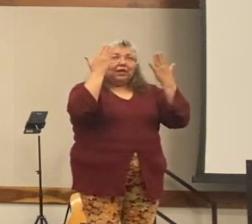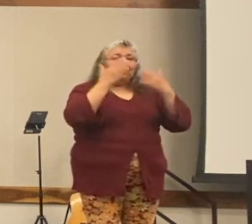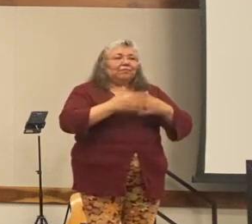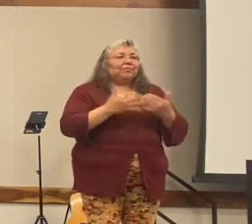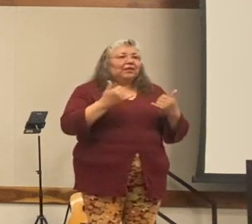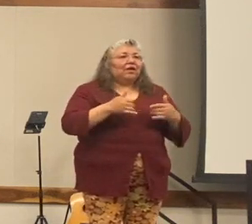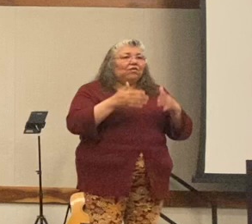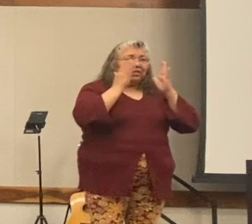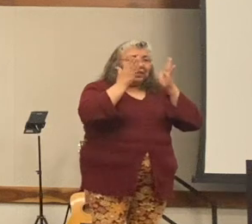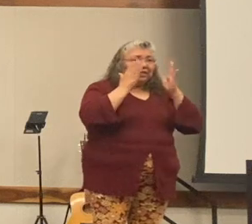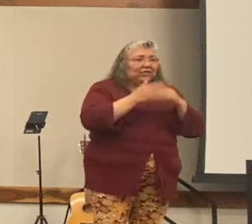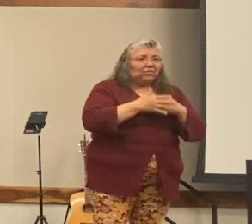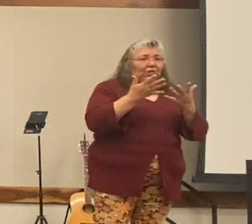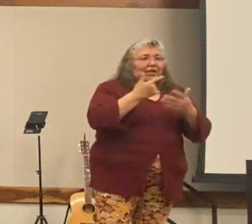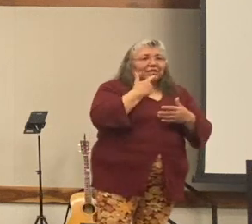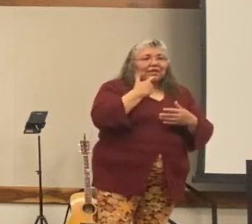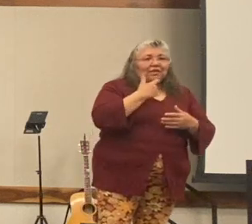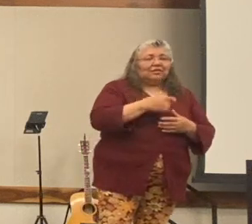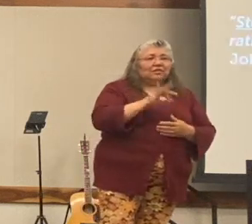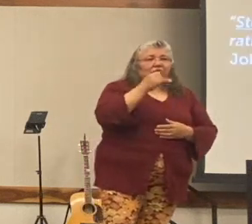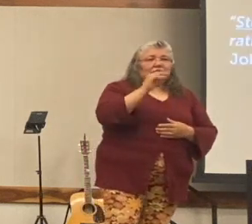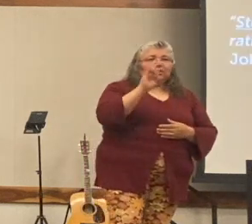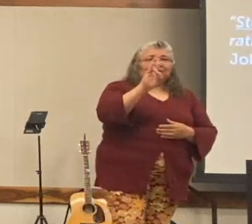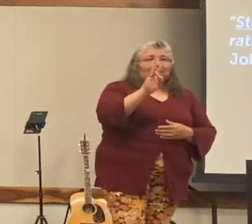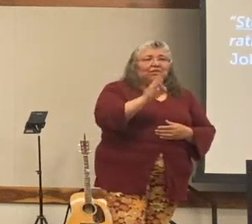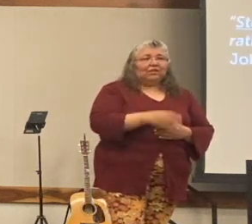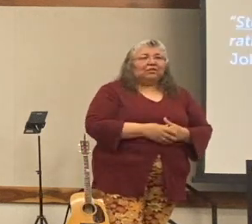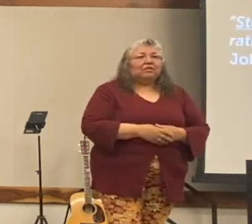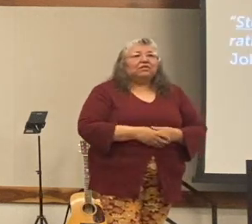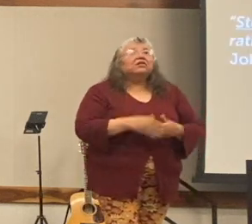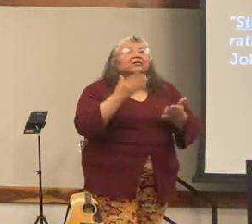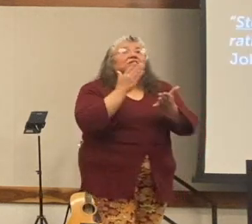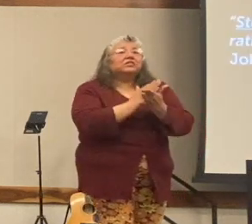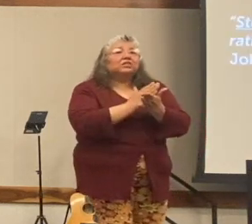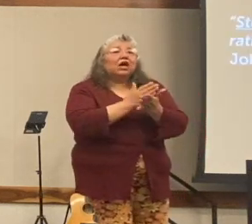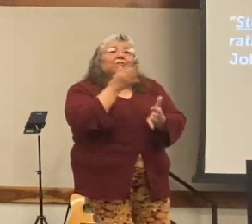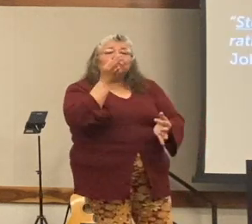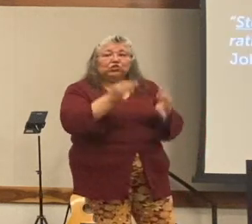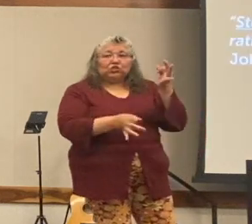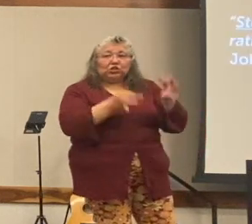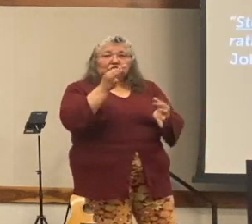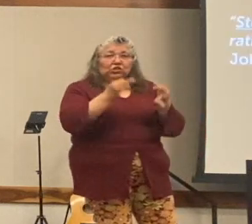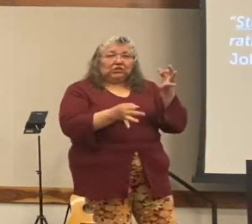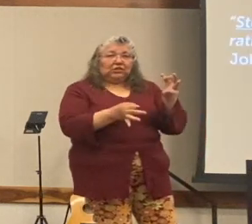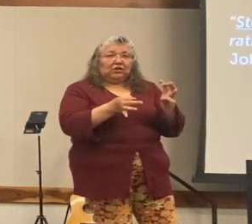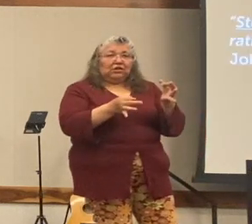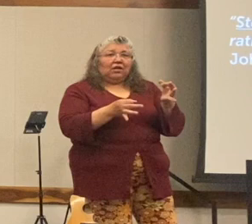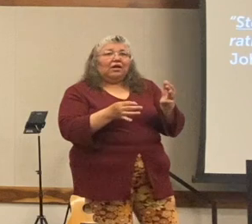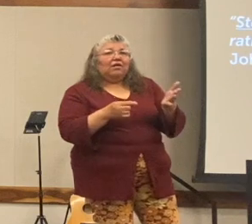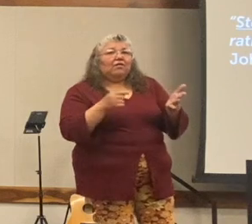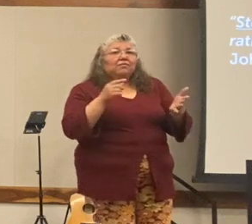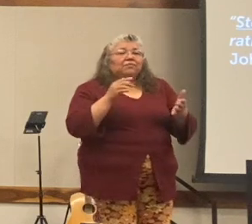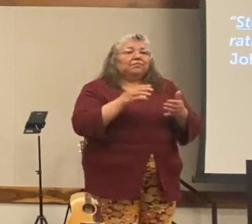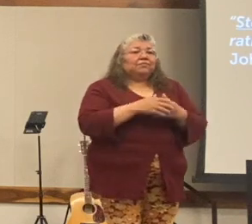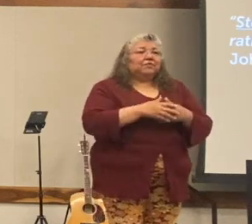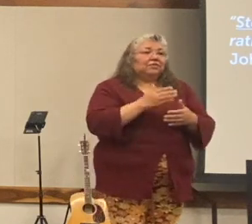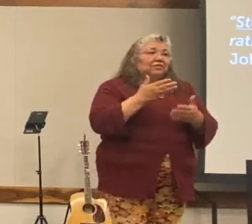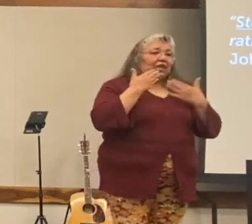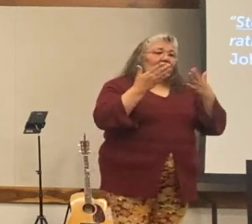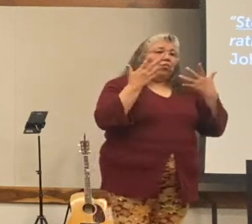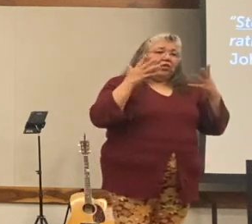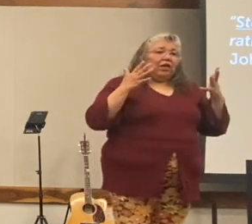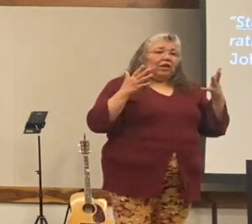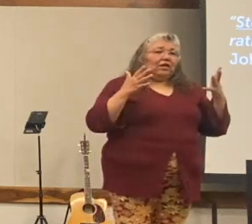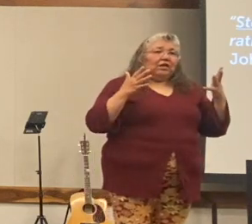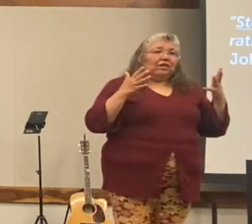So listen to what he says in John 7. He says this, stop judging. Thank you, we're done. This sermon's